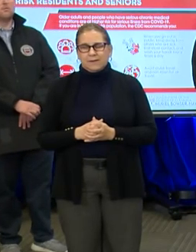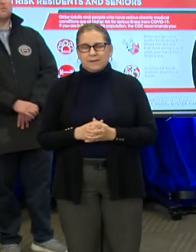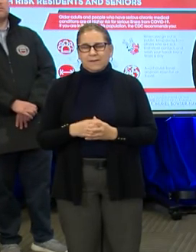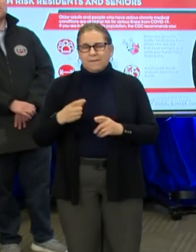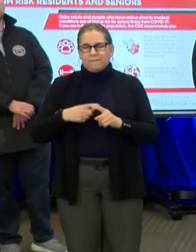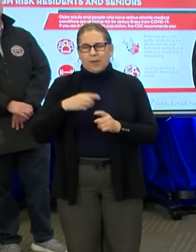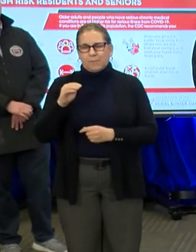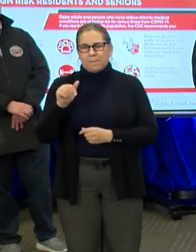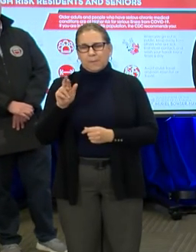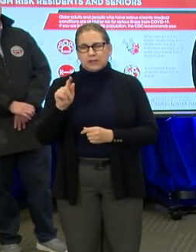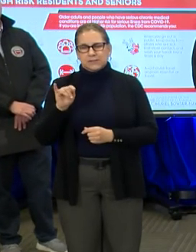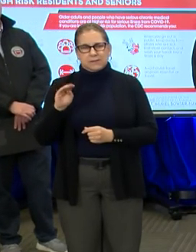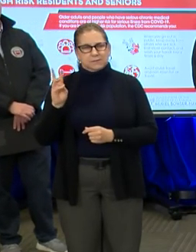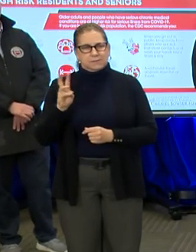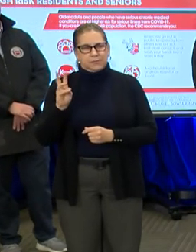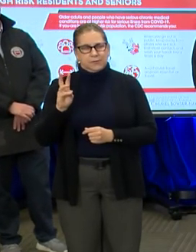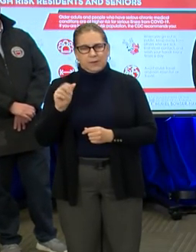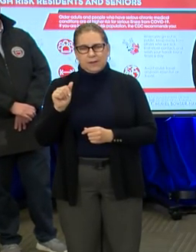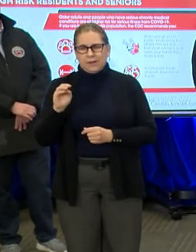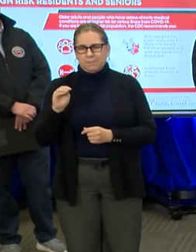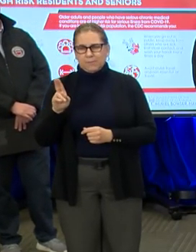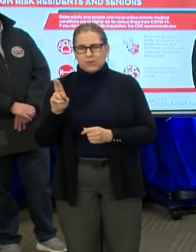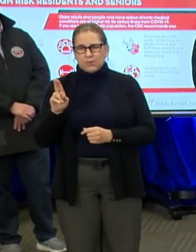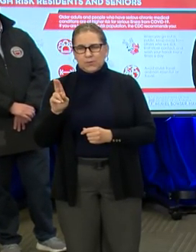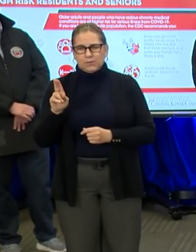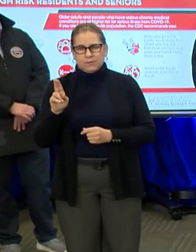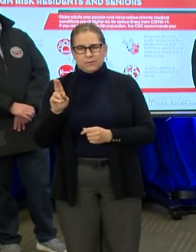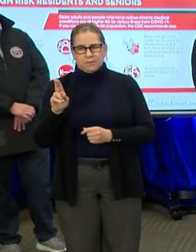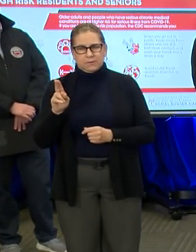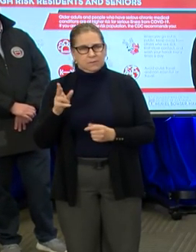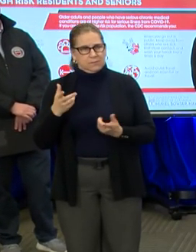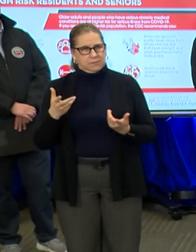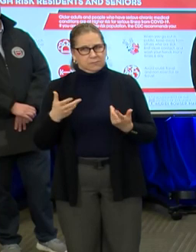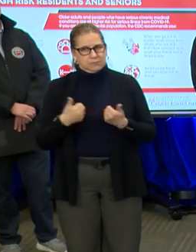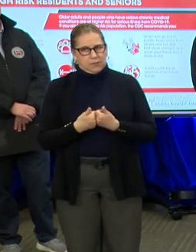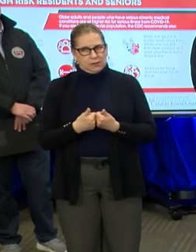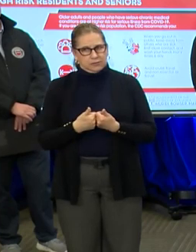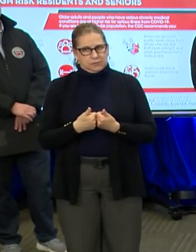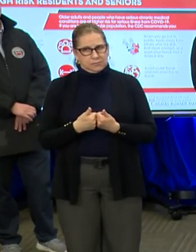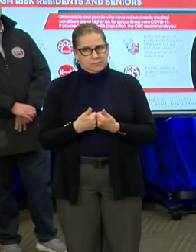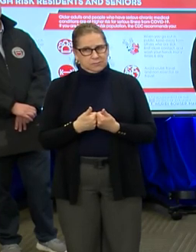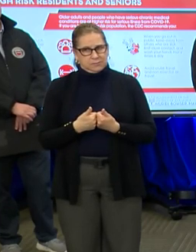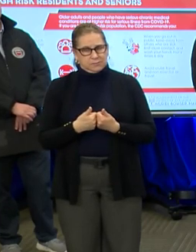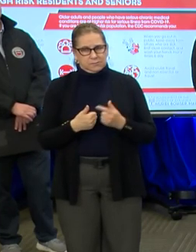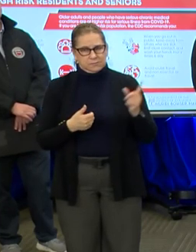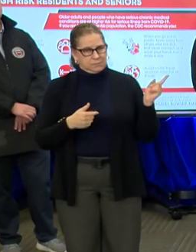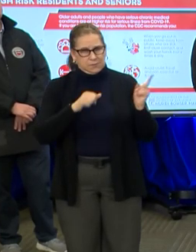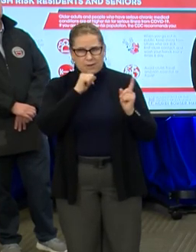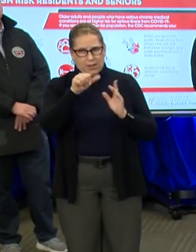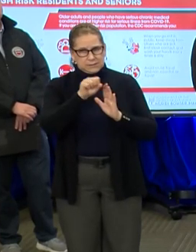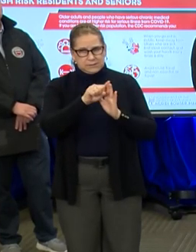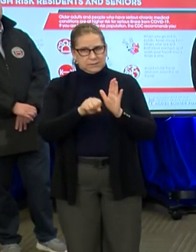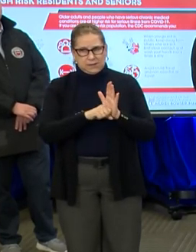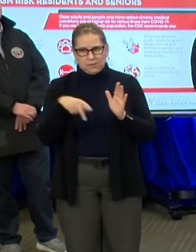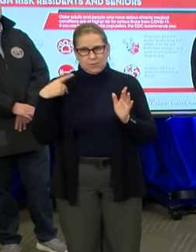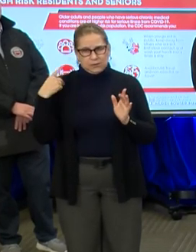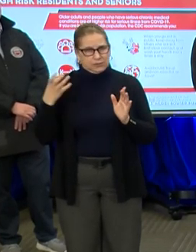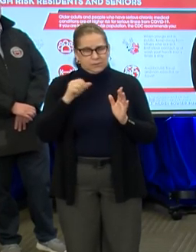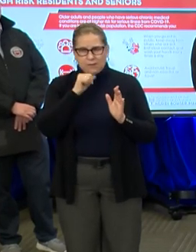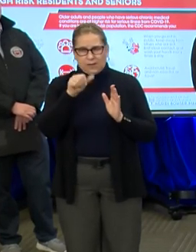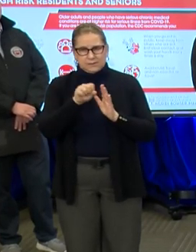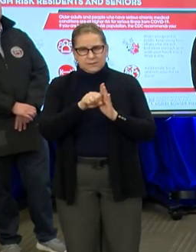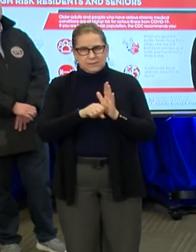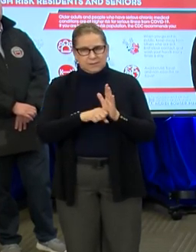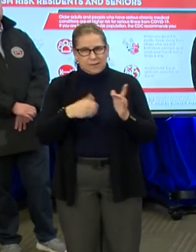without being a state? Are there any things that you're surprised about the city's lack of statehood has impacted the ability to respond quickly?